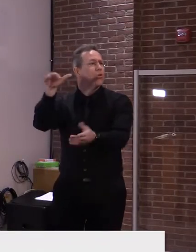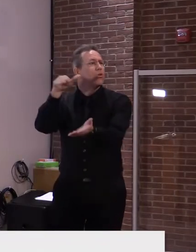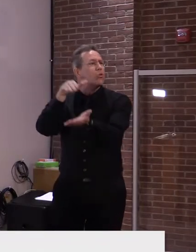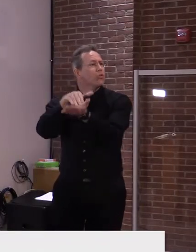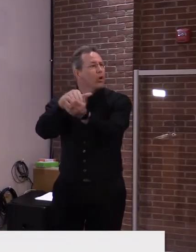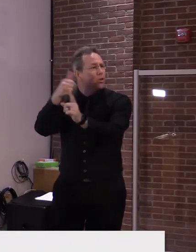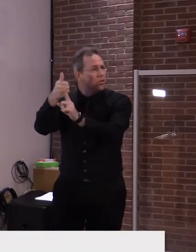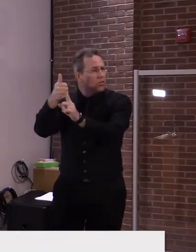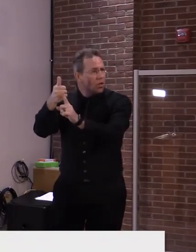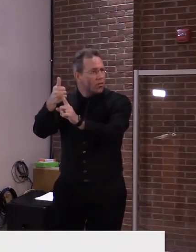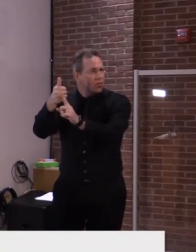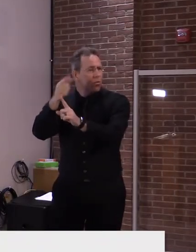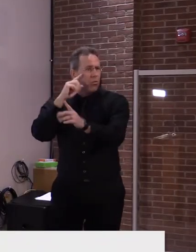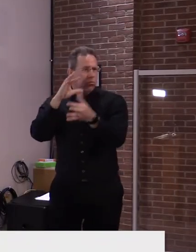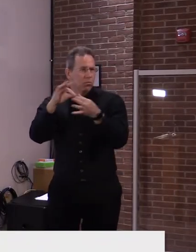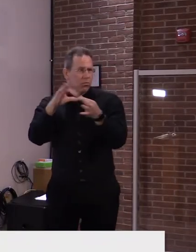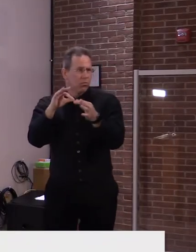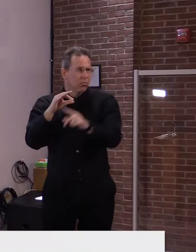Thanks.